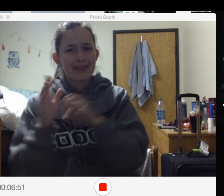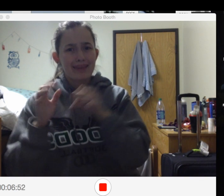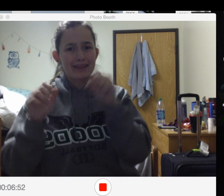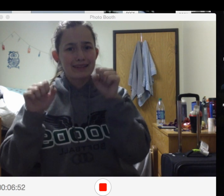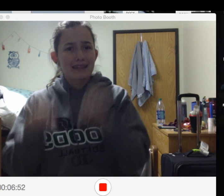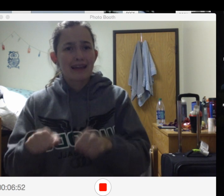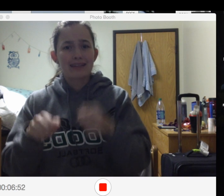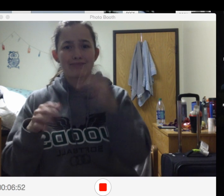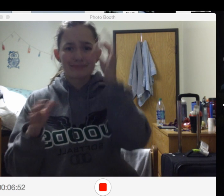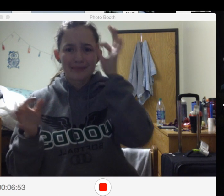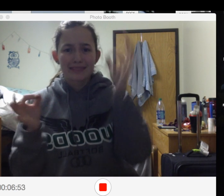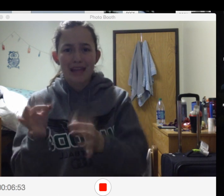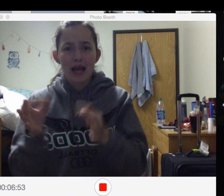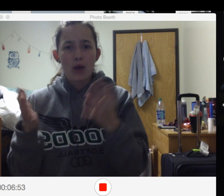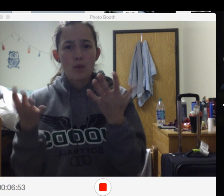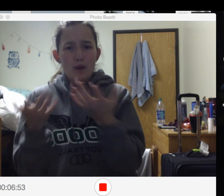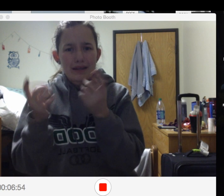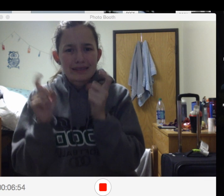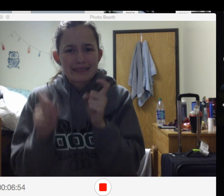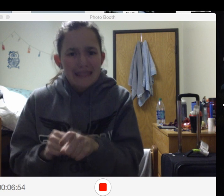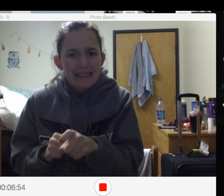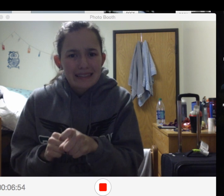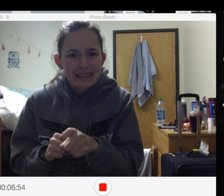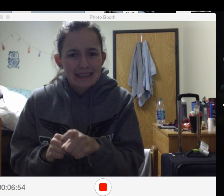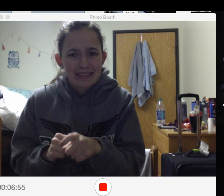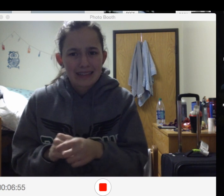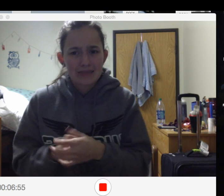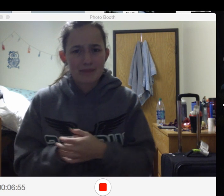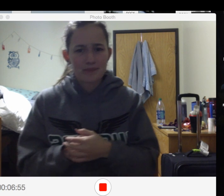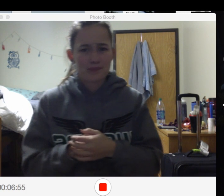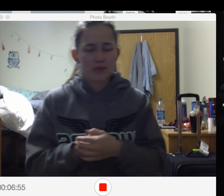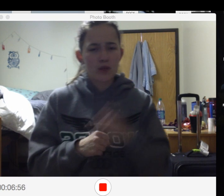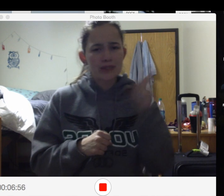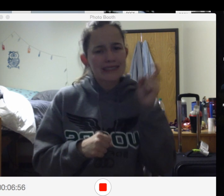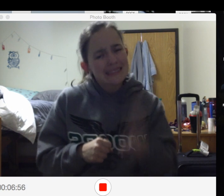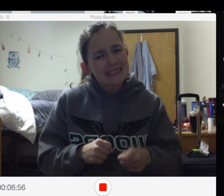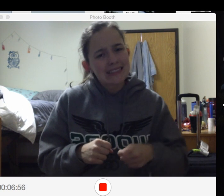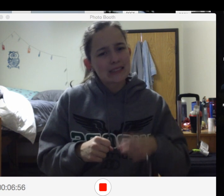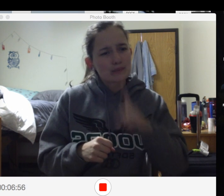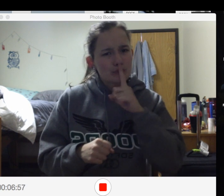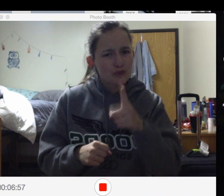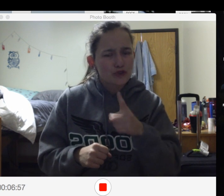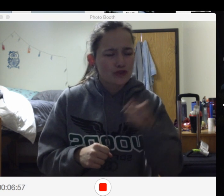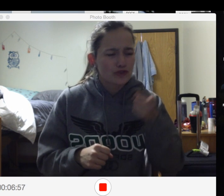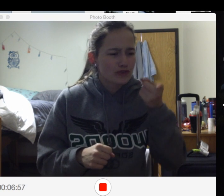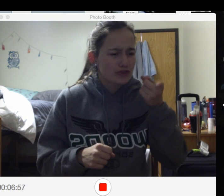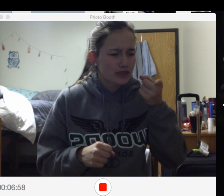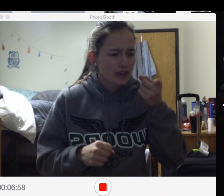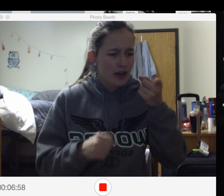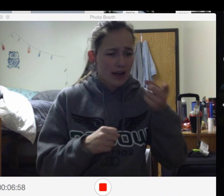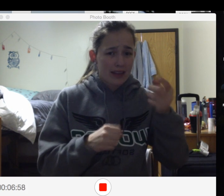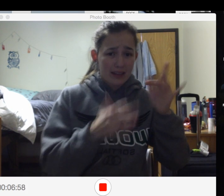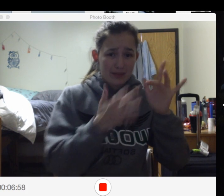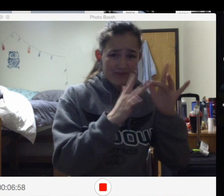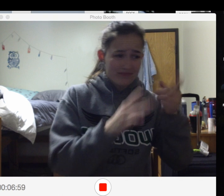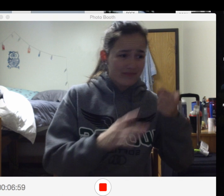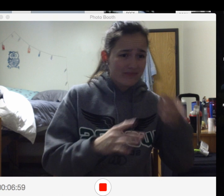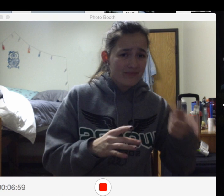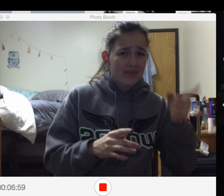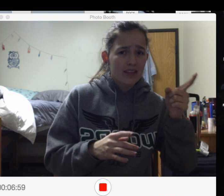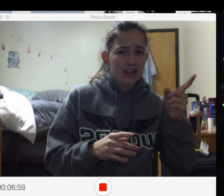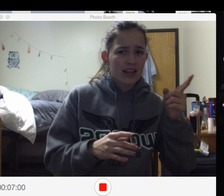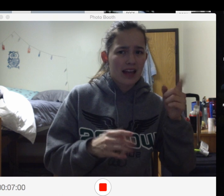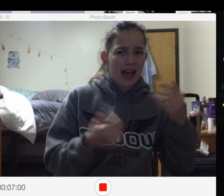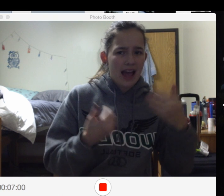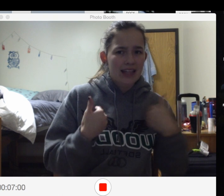not just keyed to relevance. We need to make sure that they also show us things that are uncomfortable or challenging or important. This is